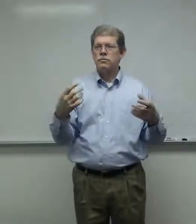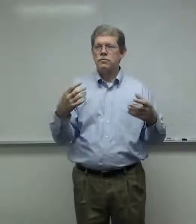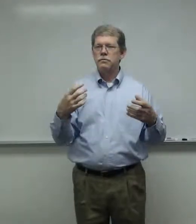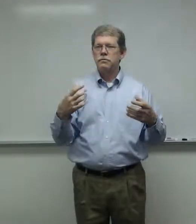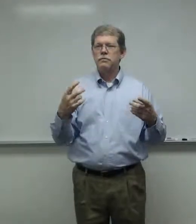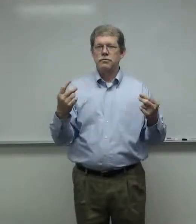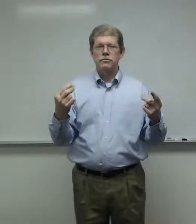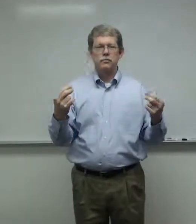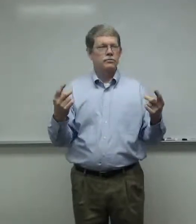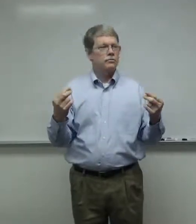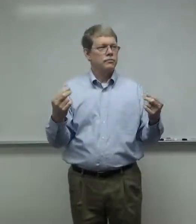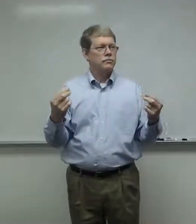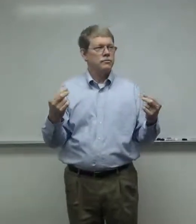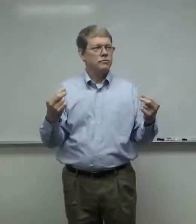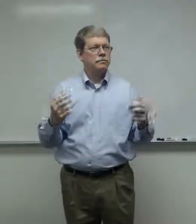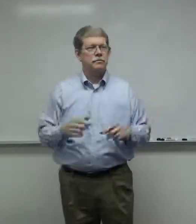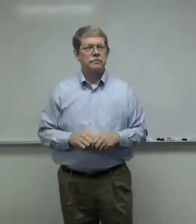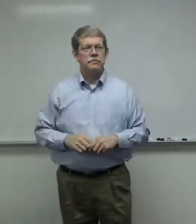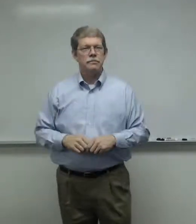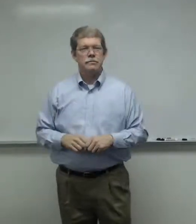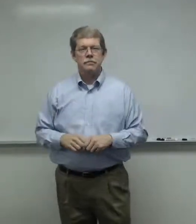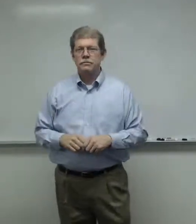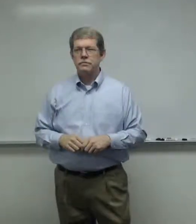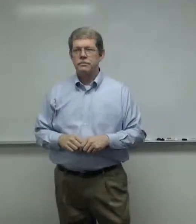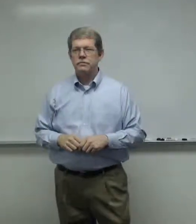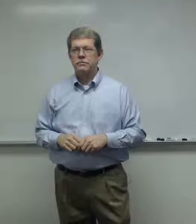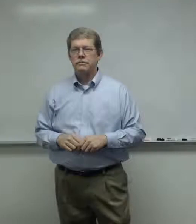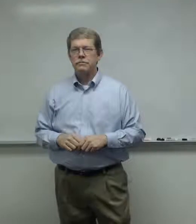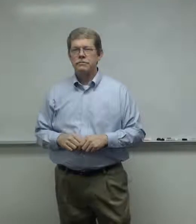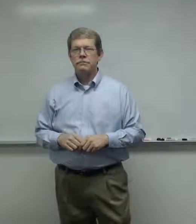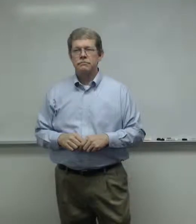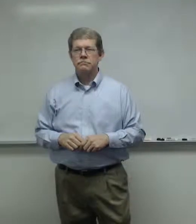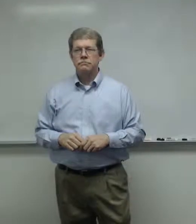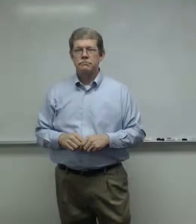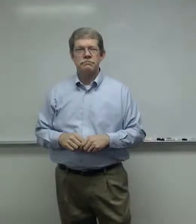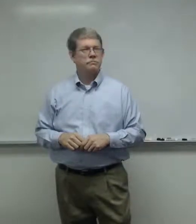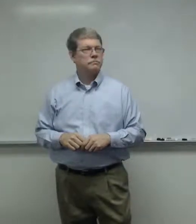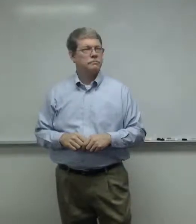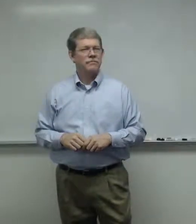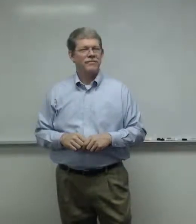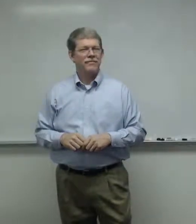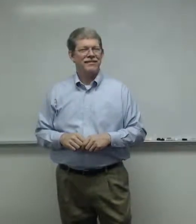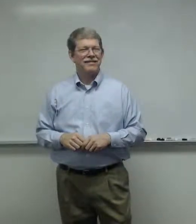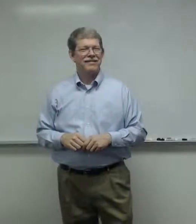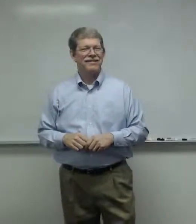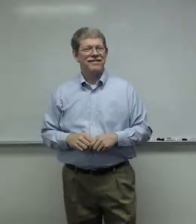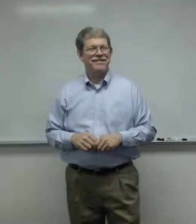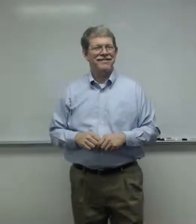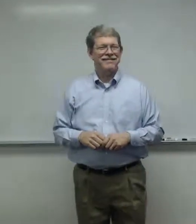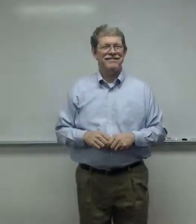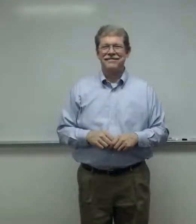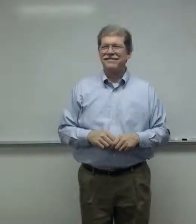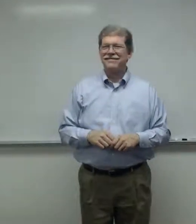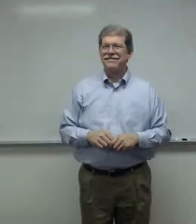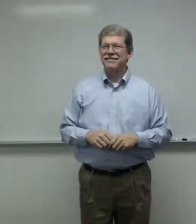English. You say, what did you do yesterday? I say, yesterday, what'd you do? So, answers?